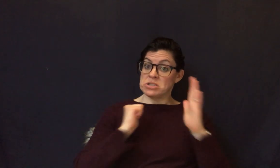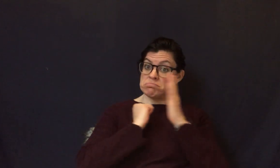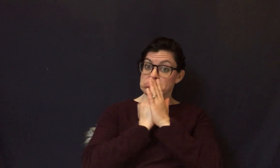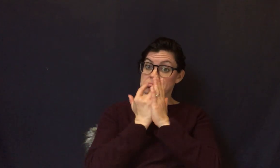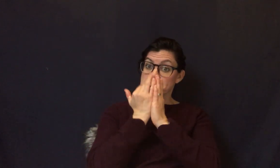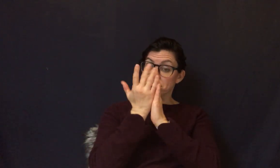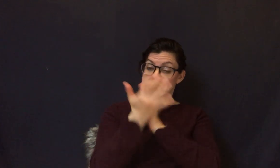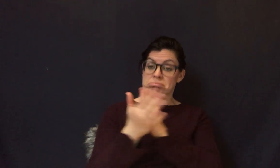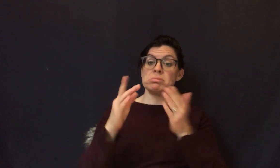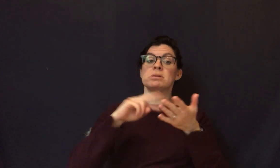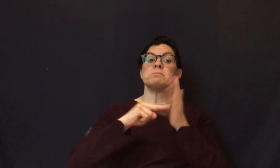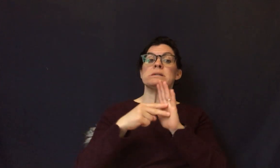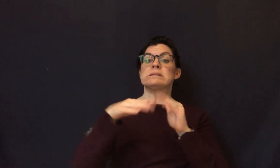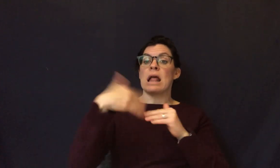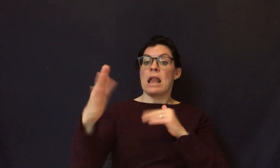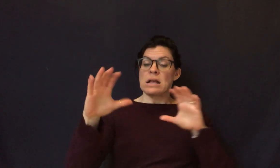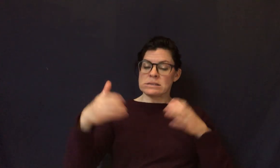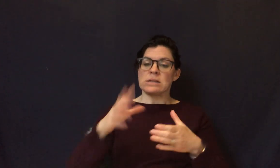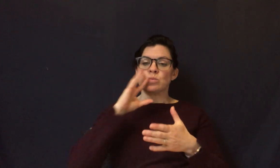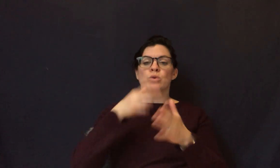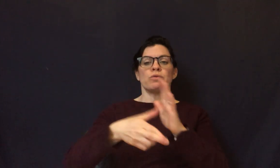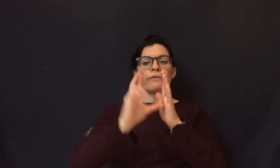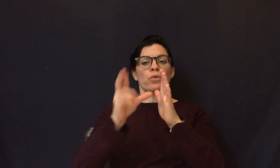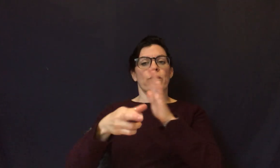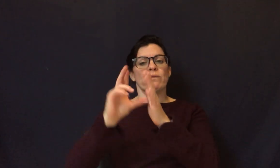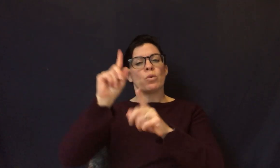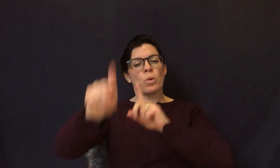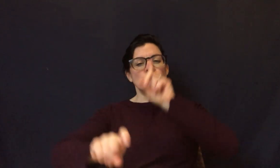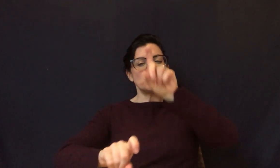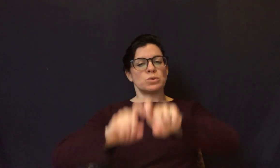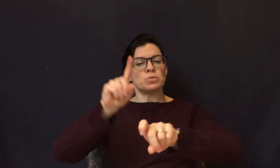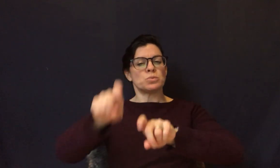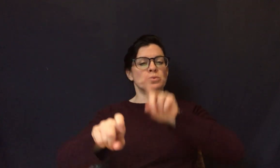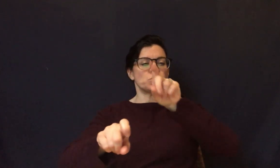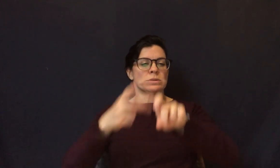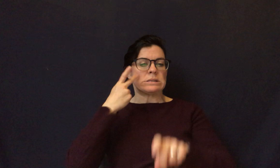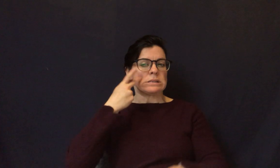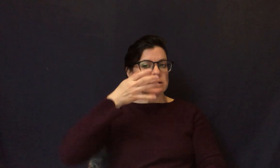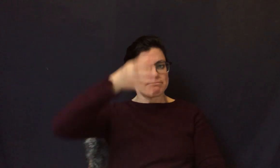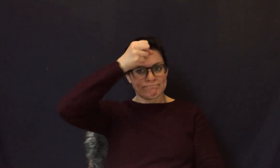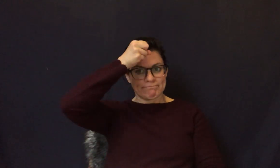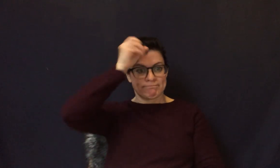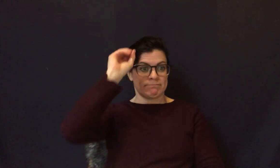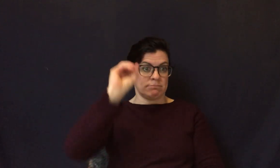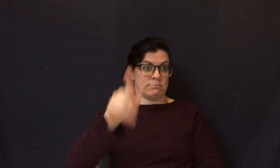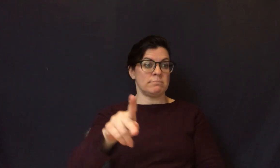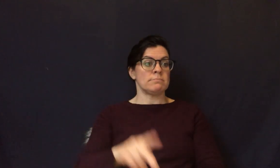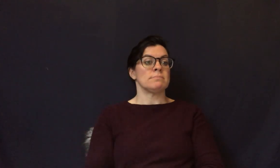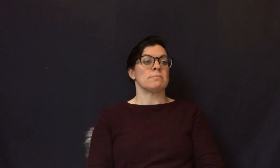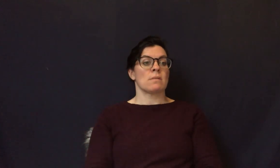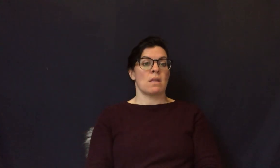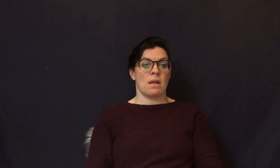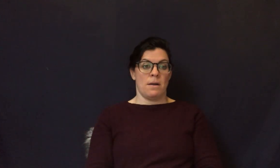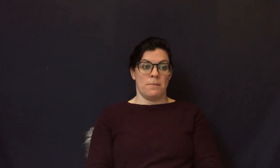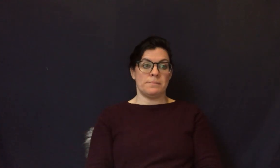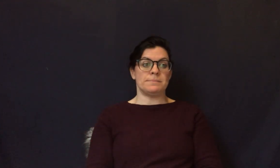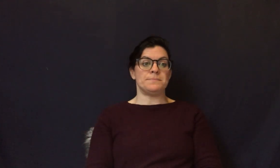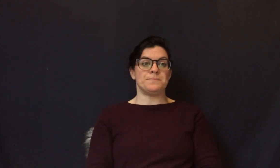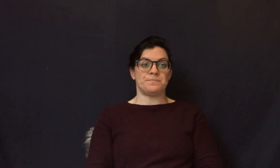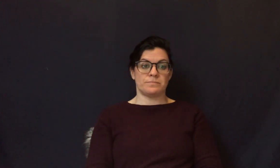tomorrow. Make sure you have these pages with you when you come to my class,